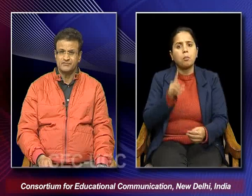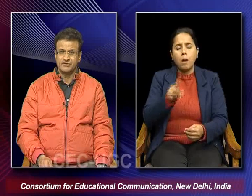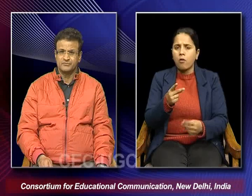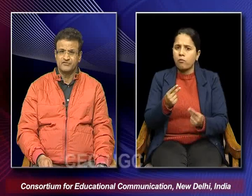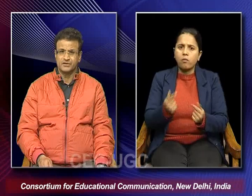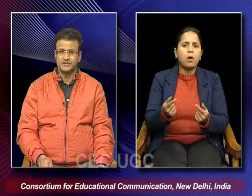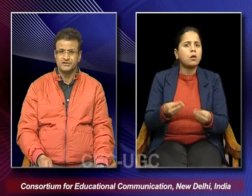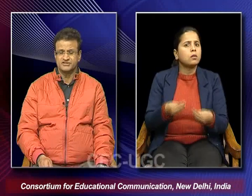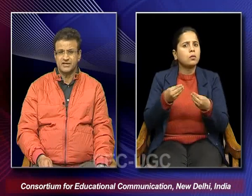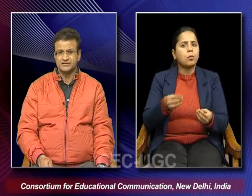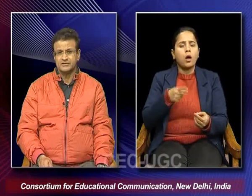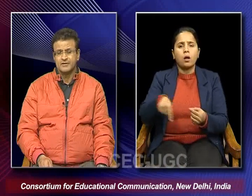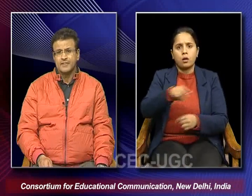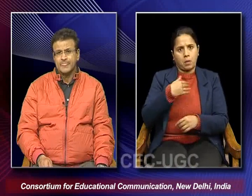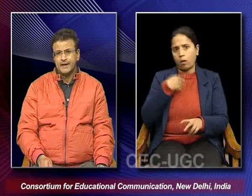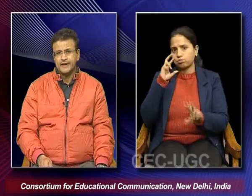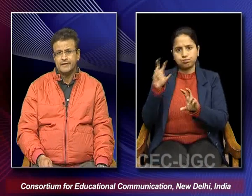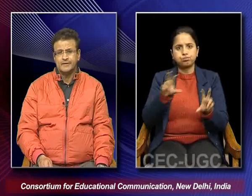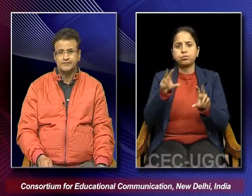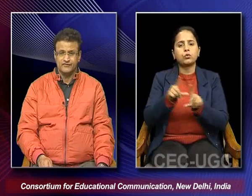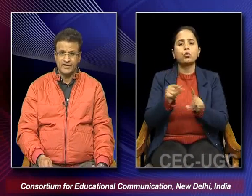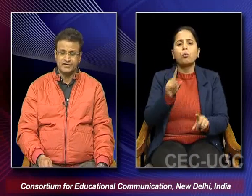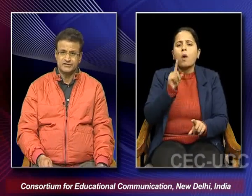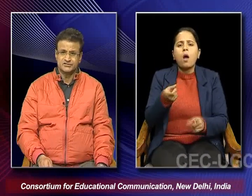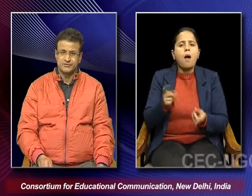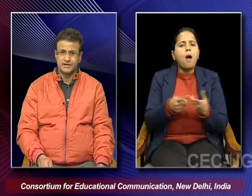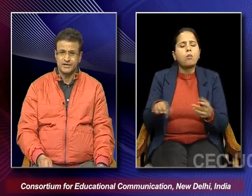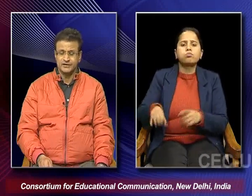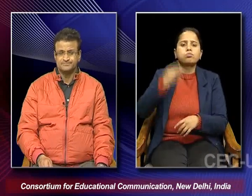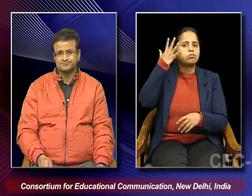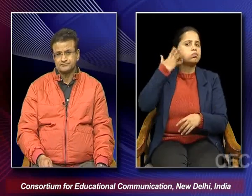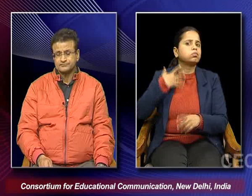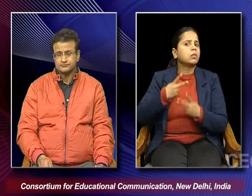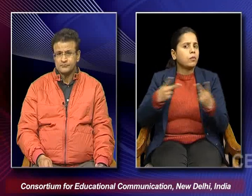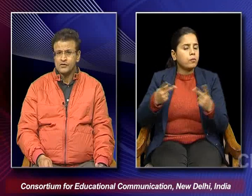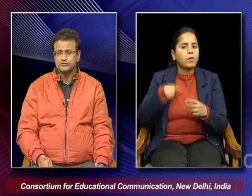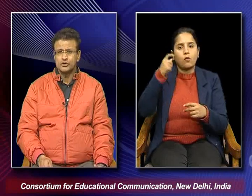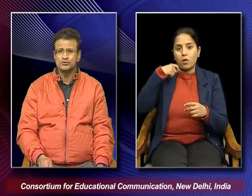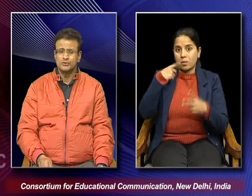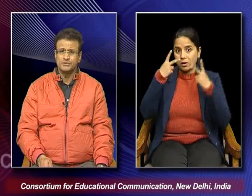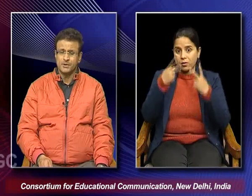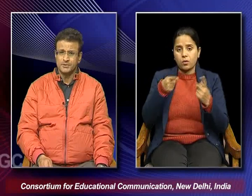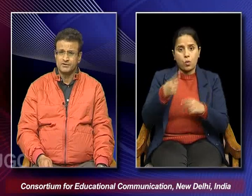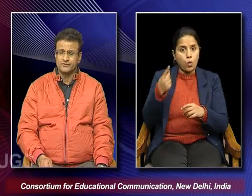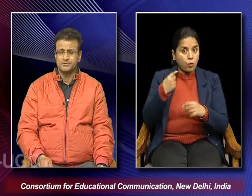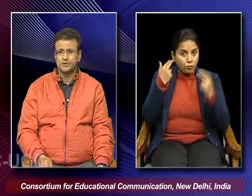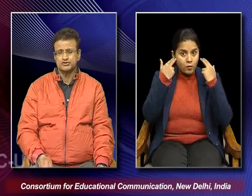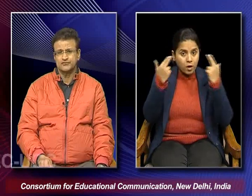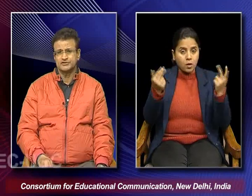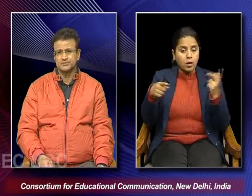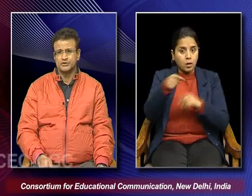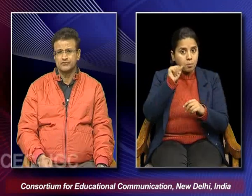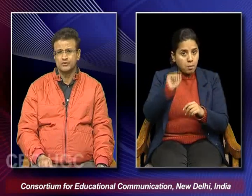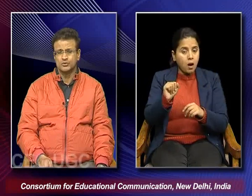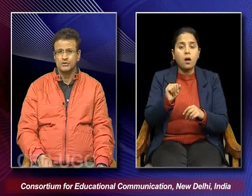by becoming the vigilant. And we find that this film again was not only popular from the box